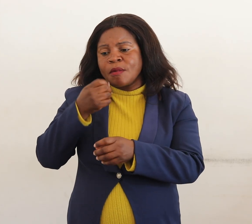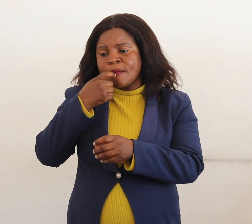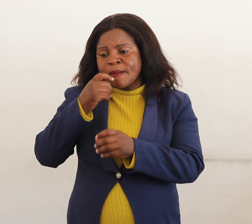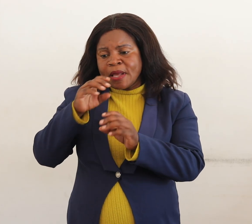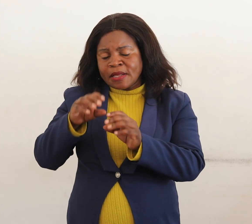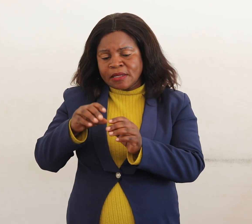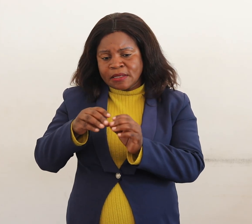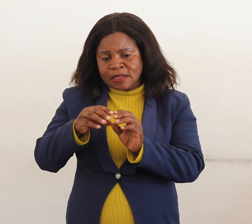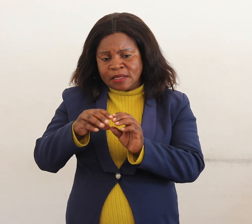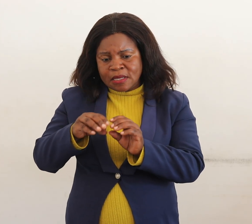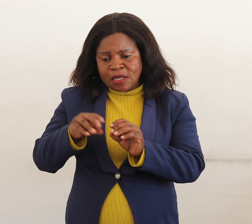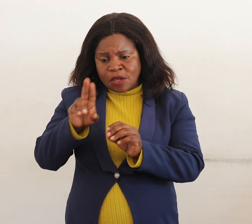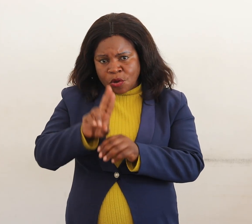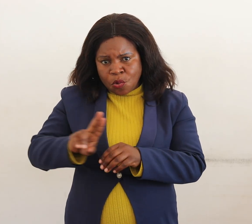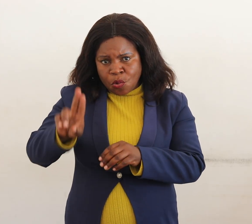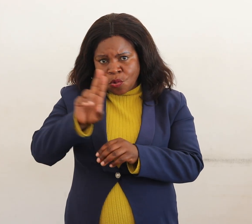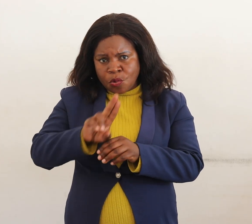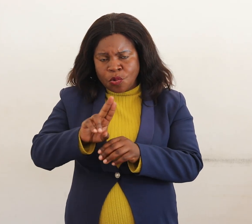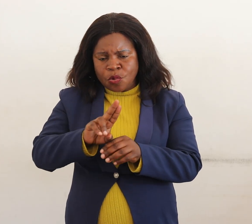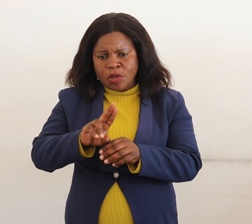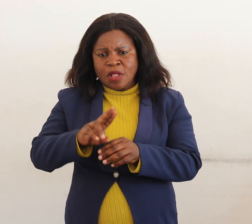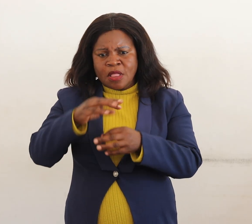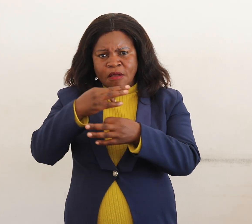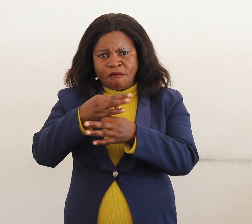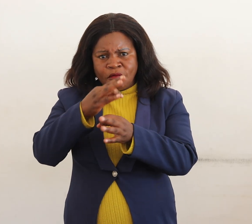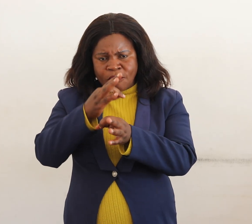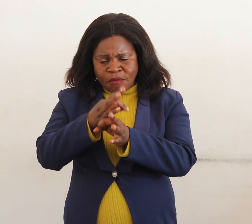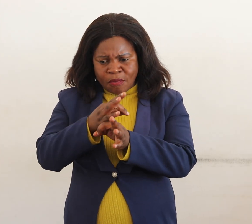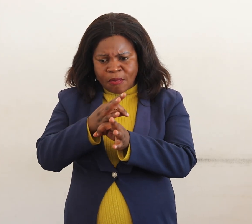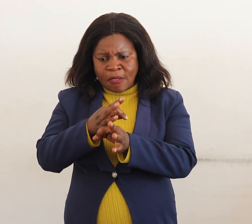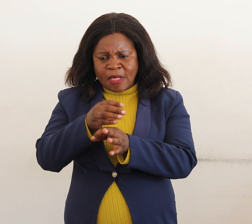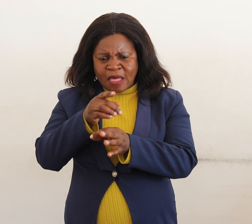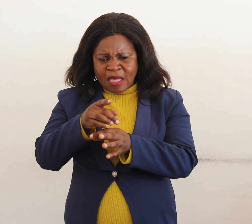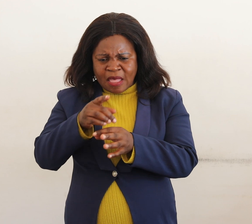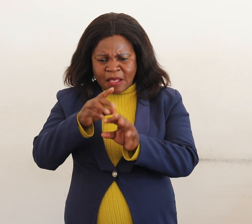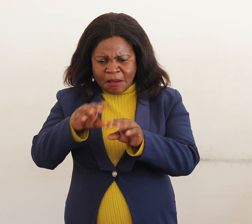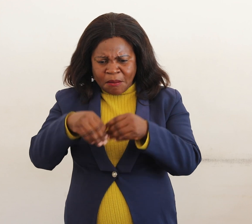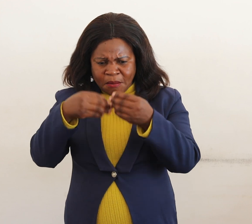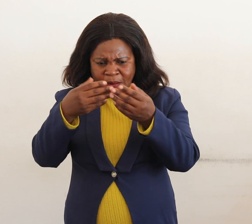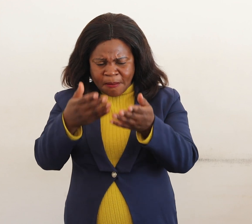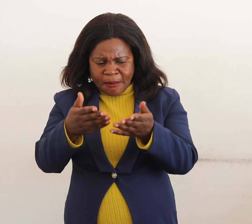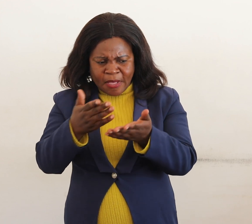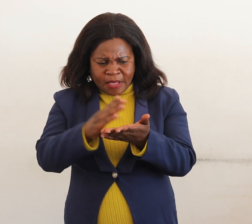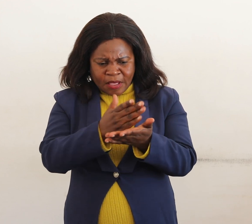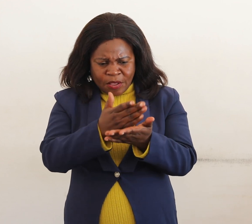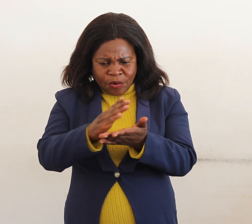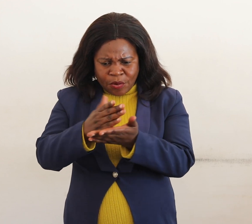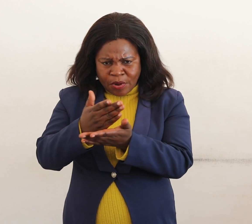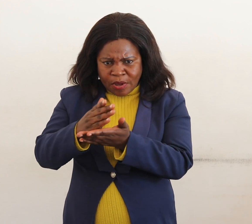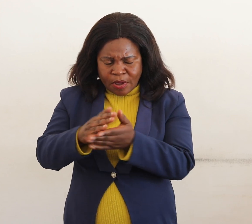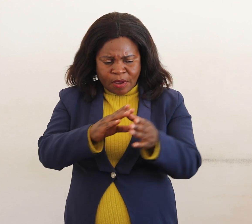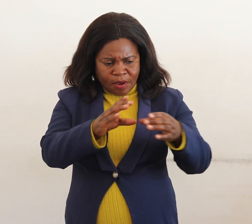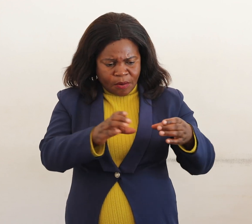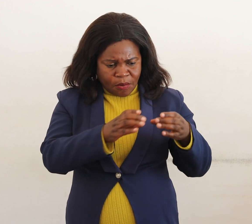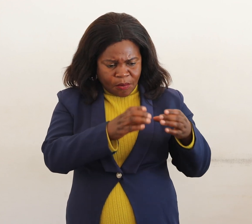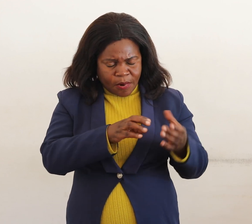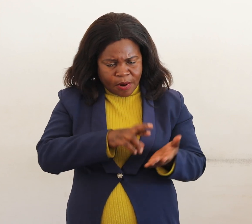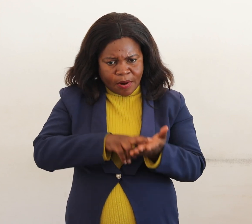in the second schedule of the law to share proportional representation seats in the